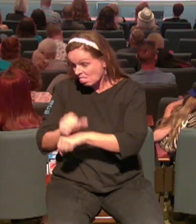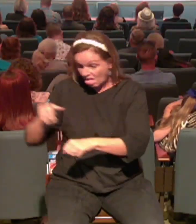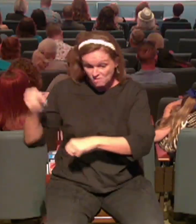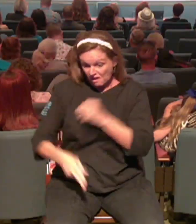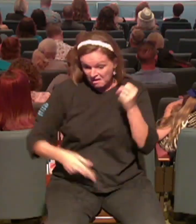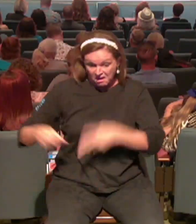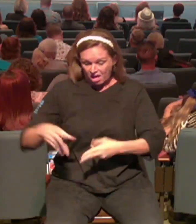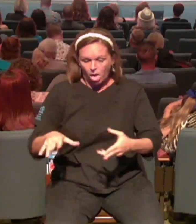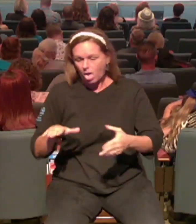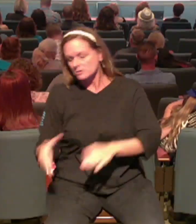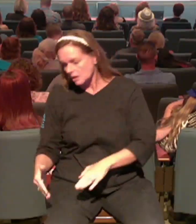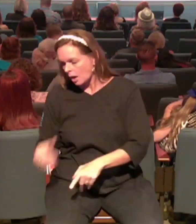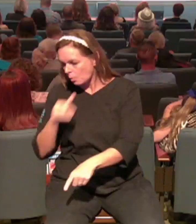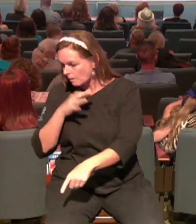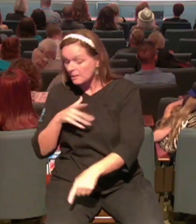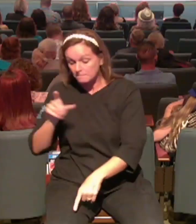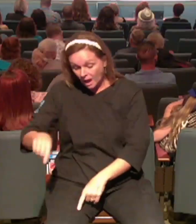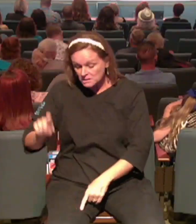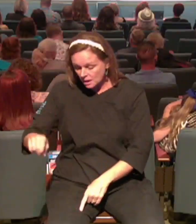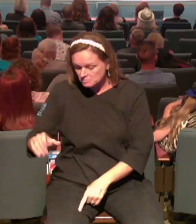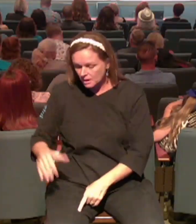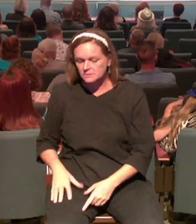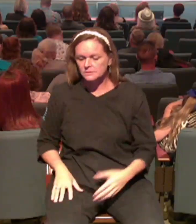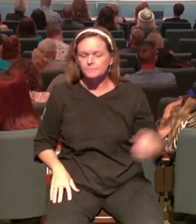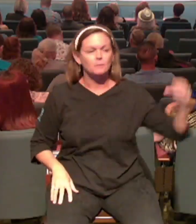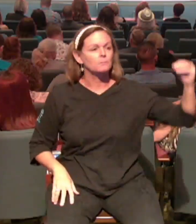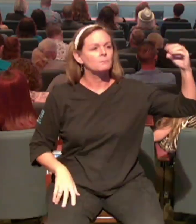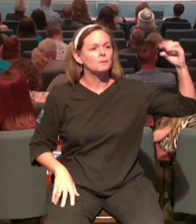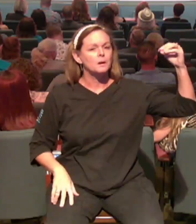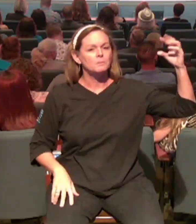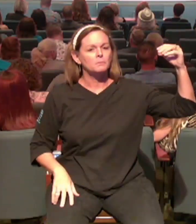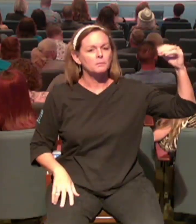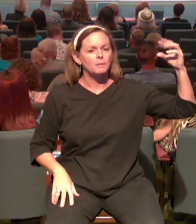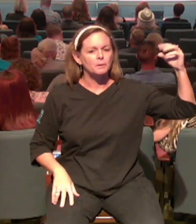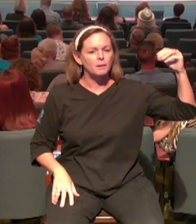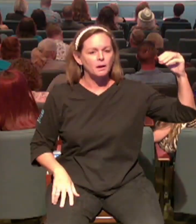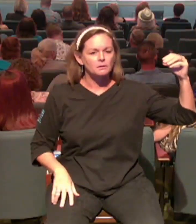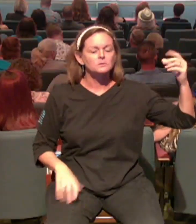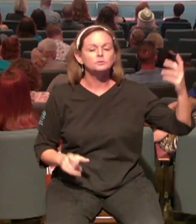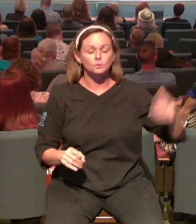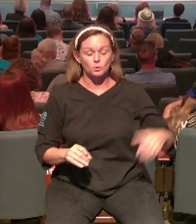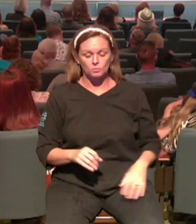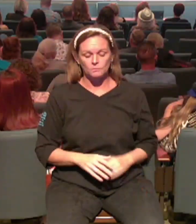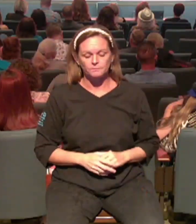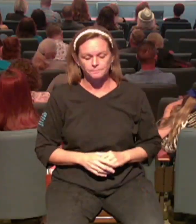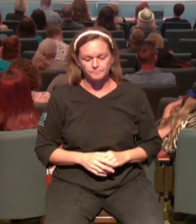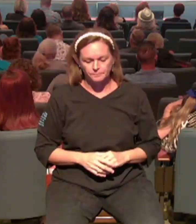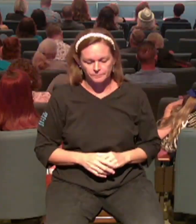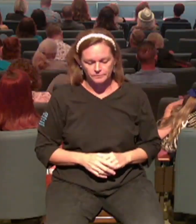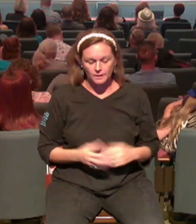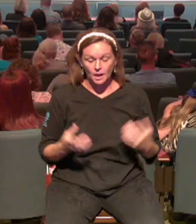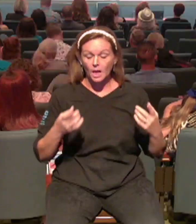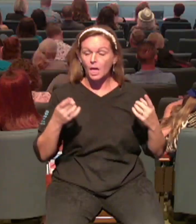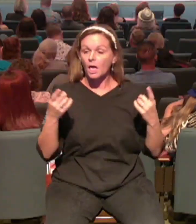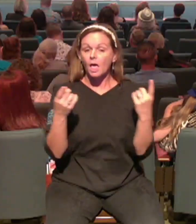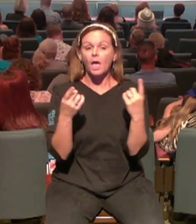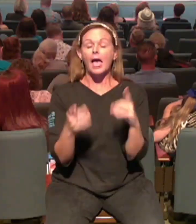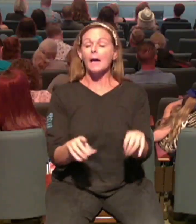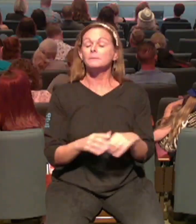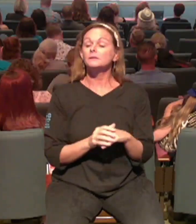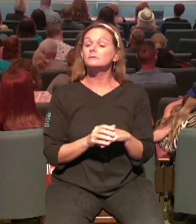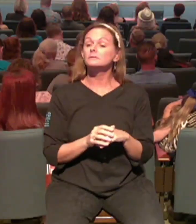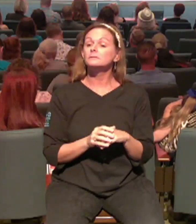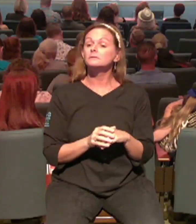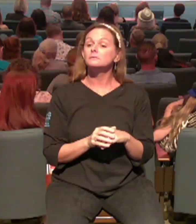again, and he wrote in the dust. And when the accusers heard this, they slipped away one by one, beginning with the oldest, until only Jesus